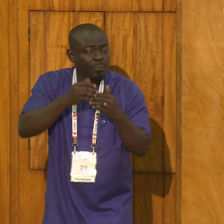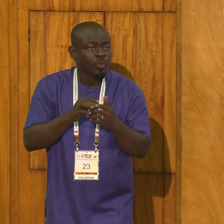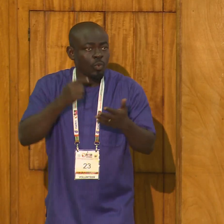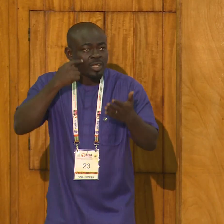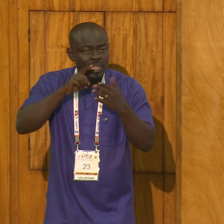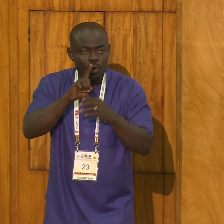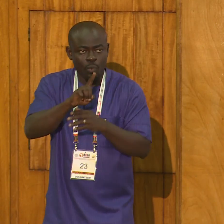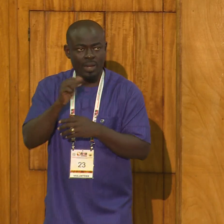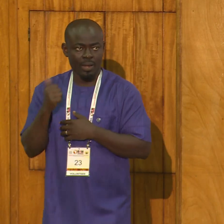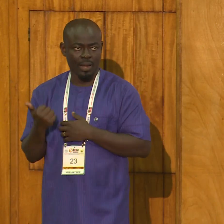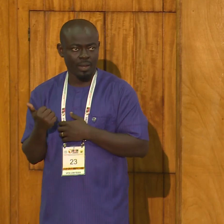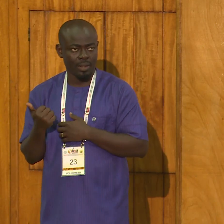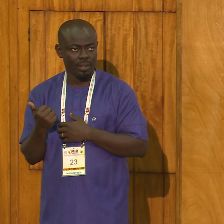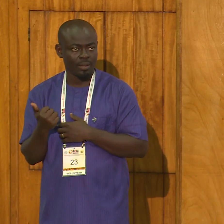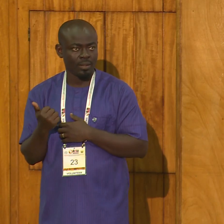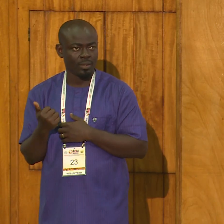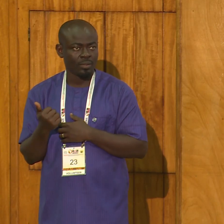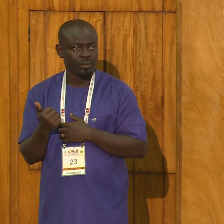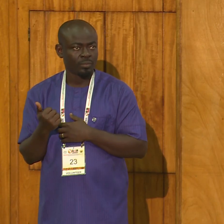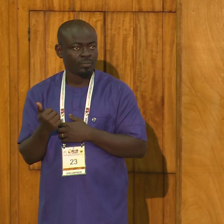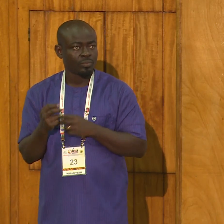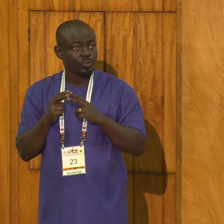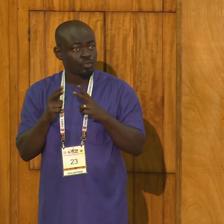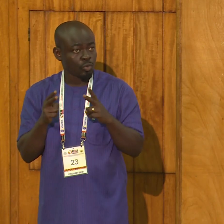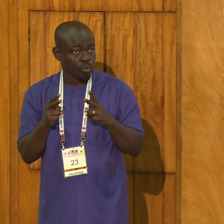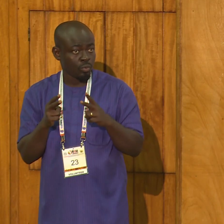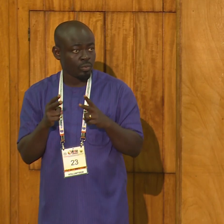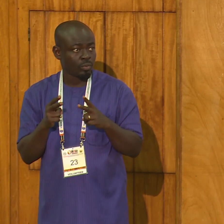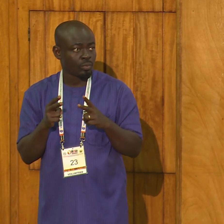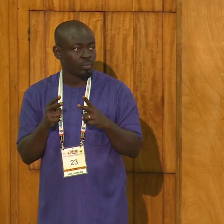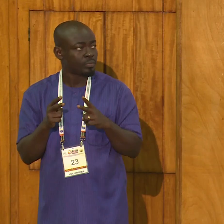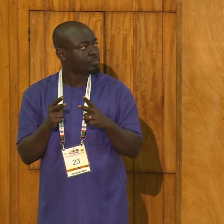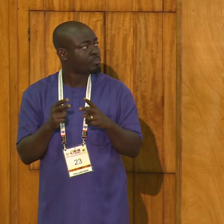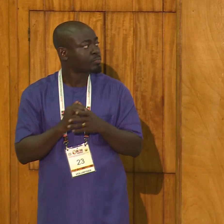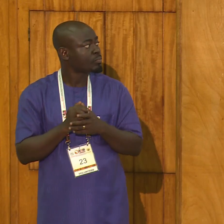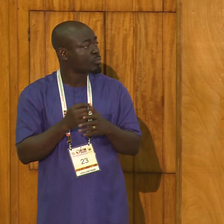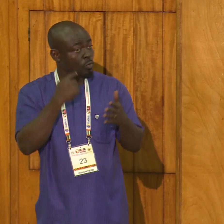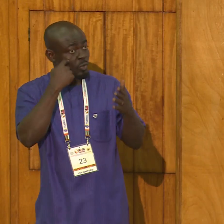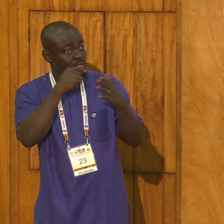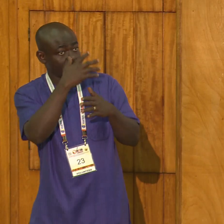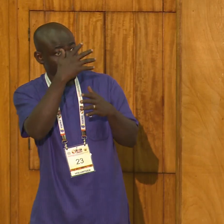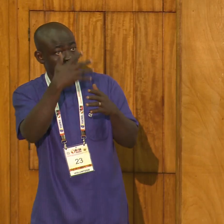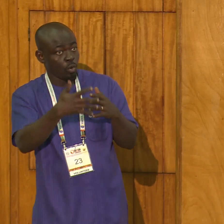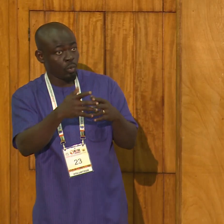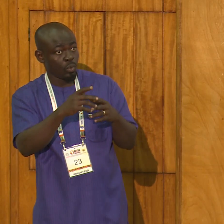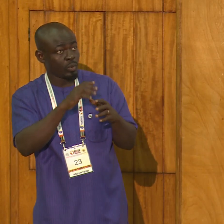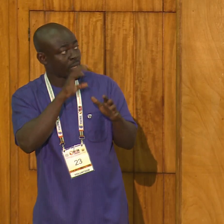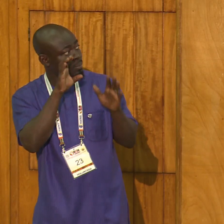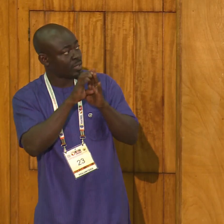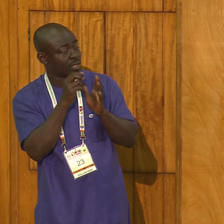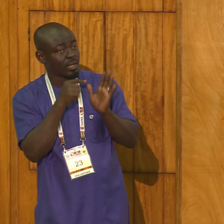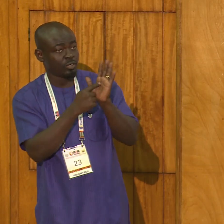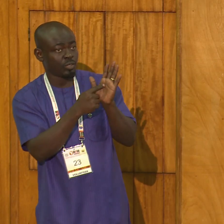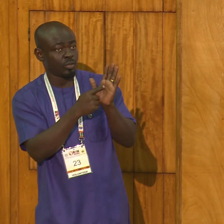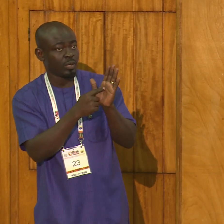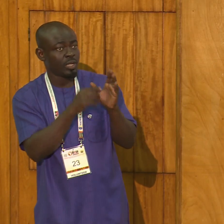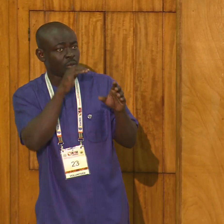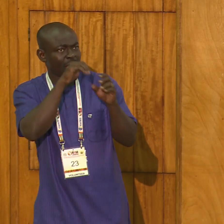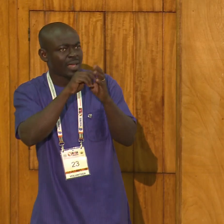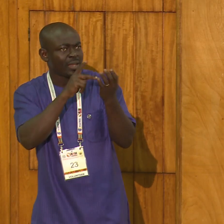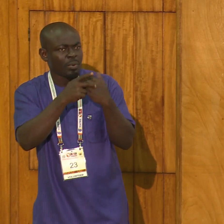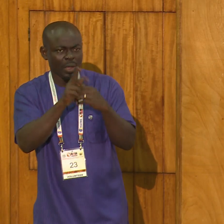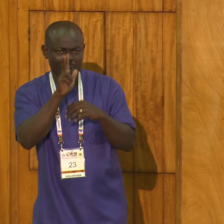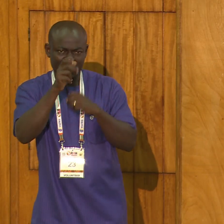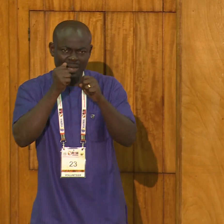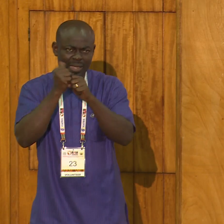each other. So there's that. So you don't really go out of, look at those players I showed you. They were in the program, I think, some 3